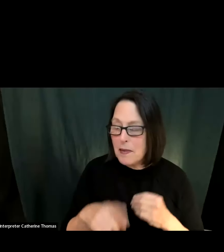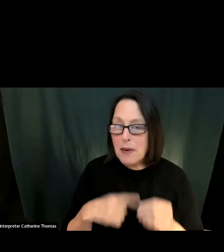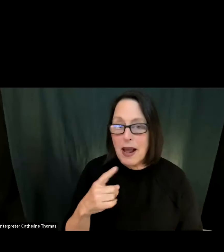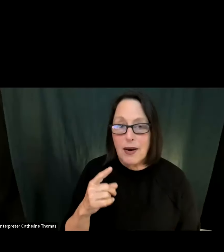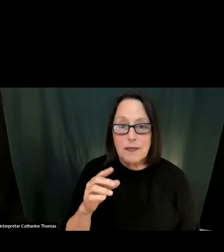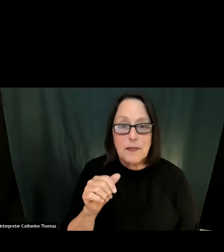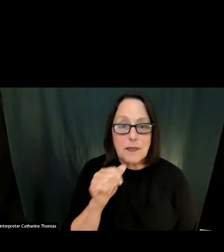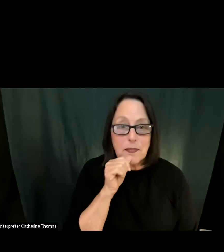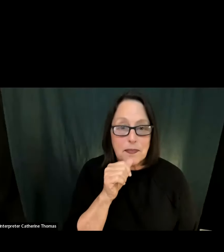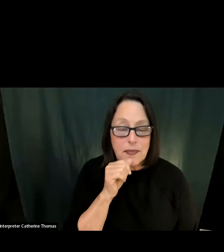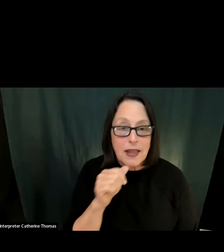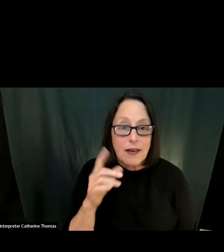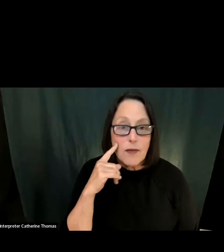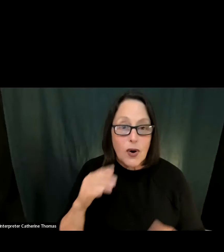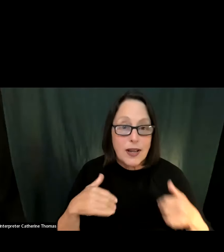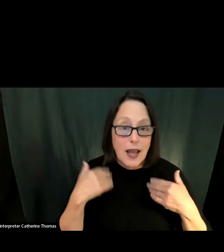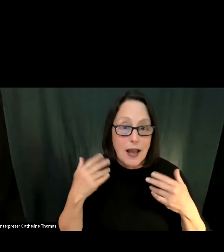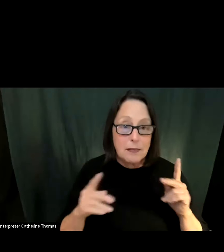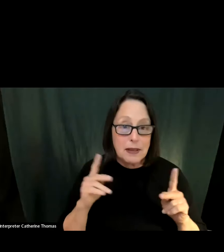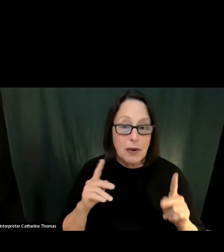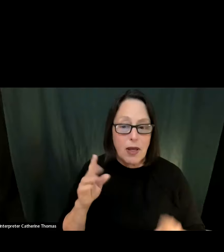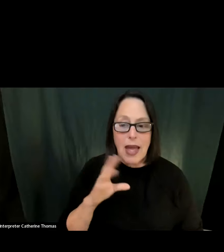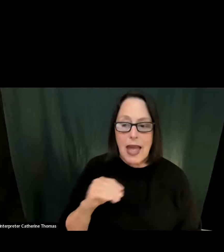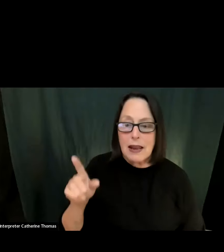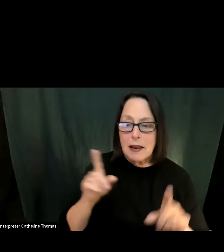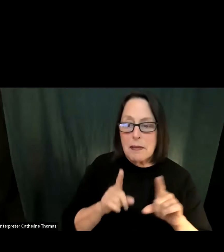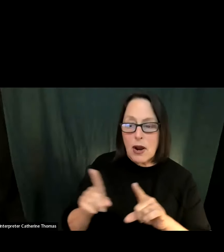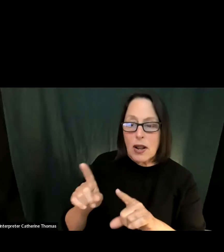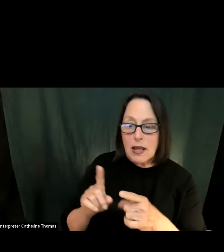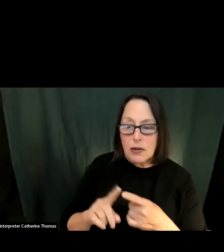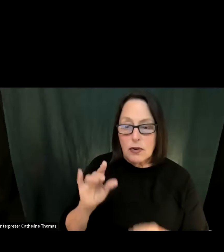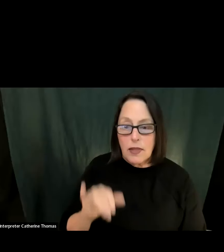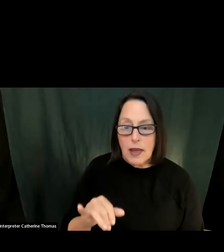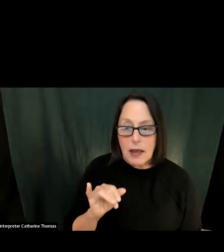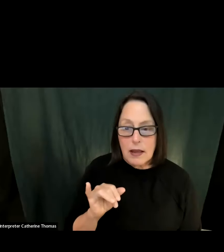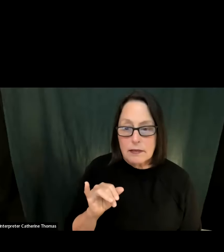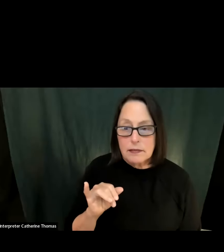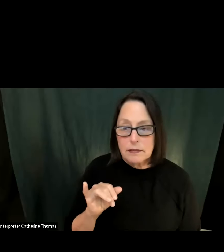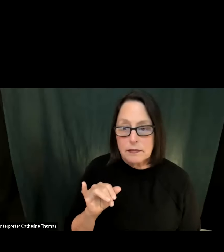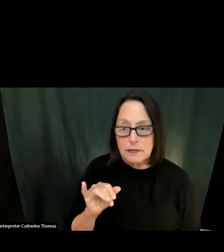confidentiality for young people, and parallel to that, some of the